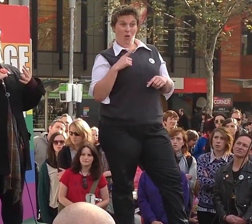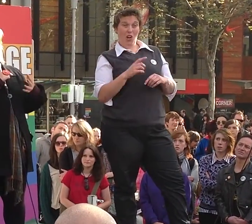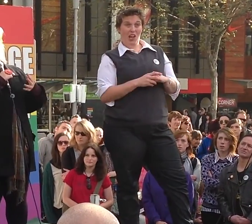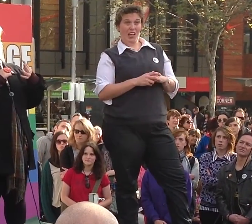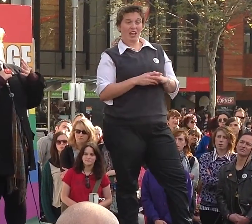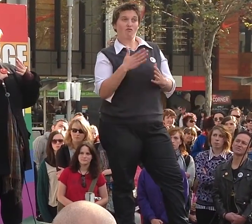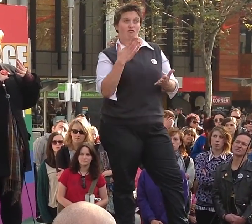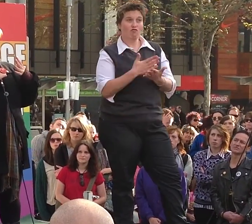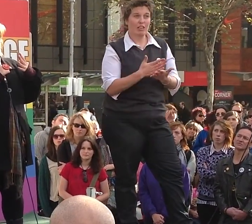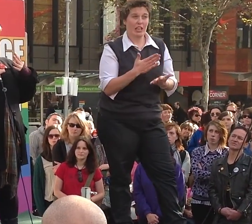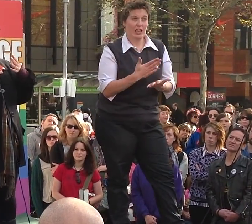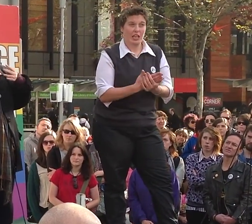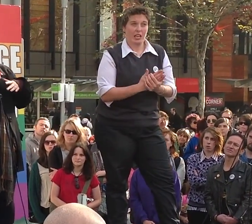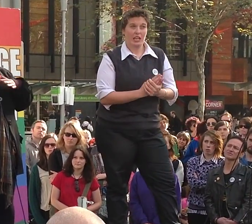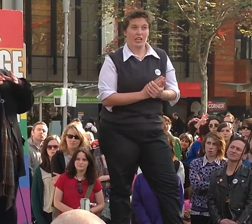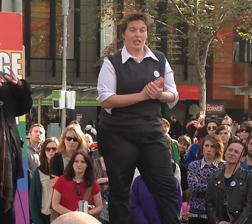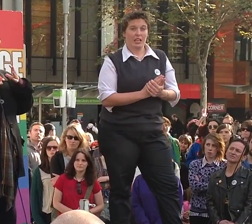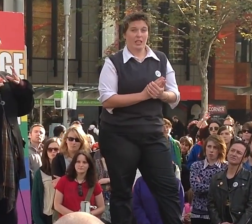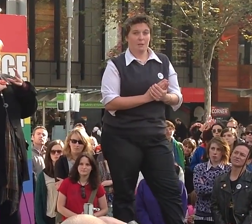really,